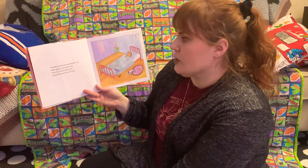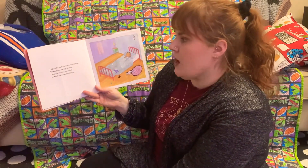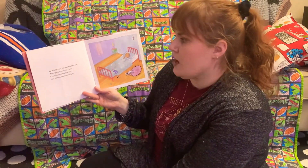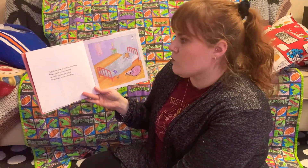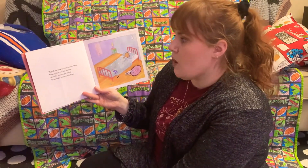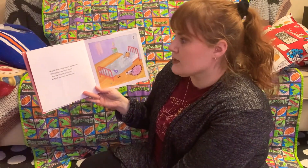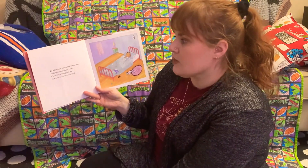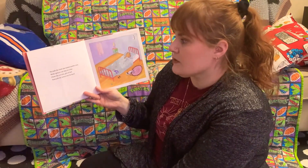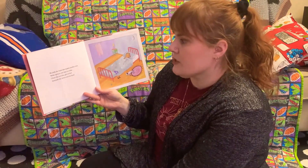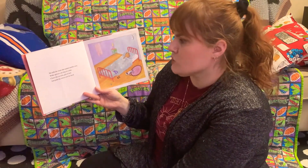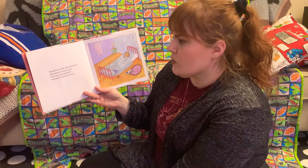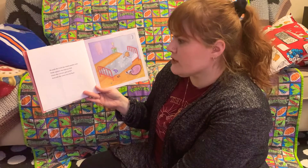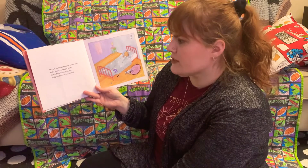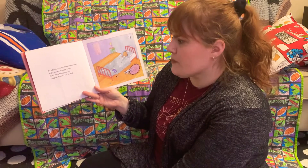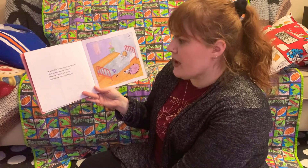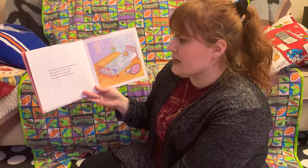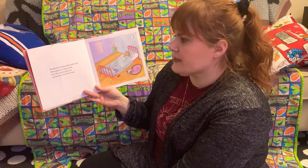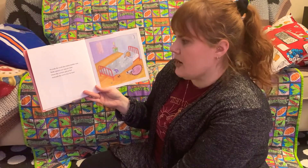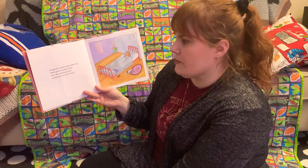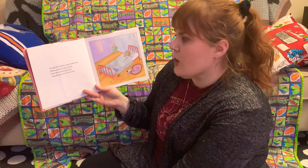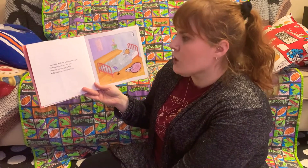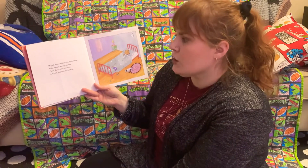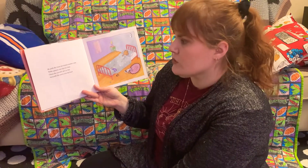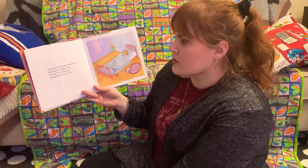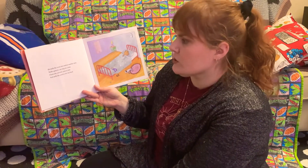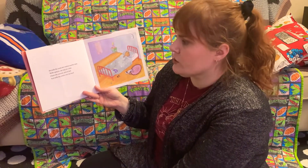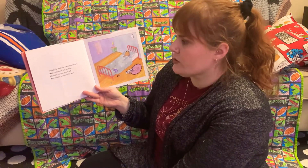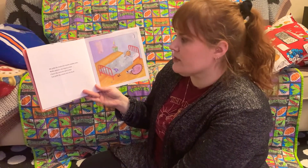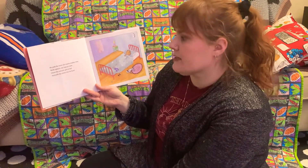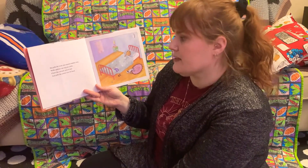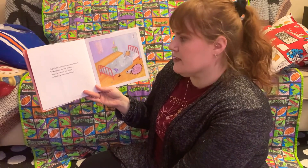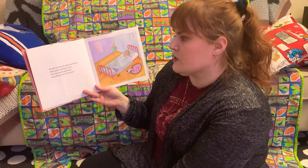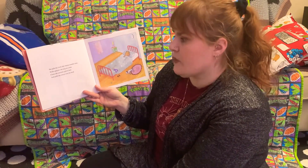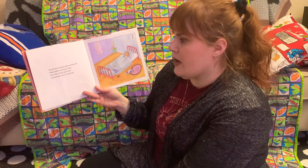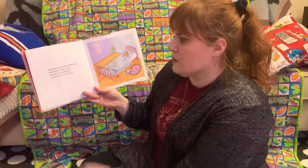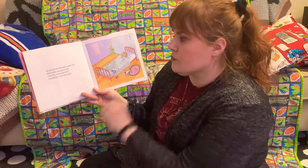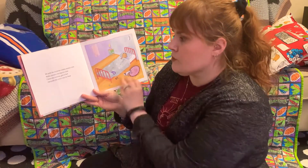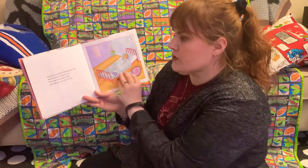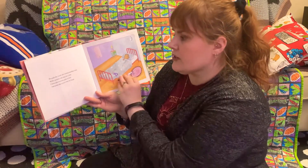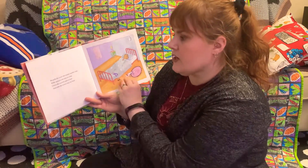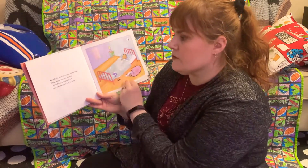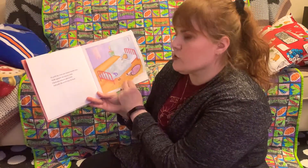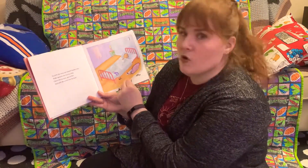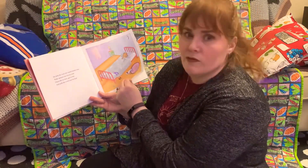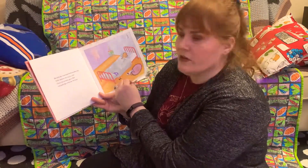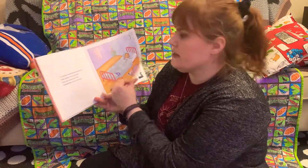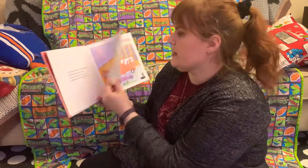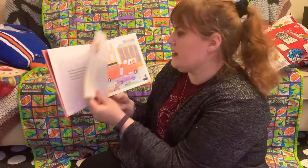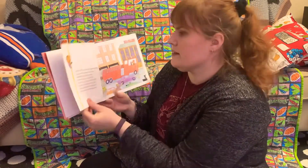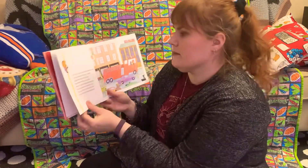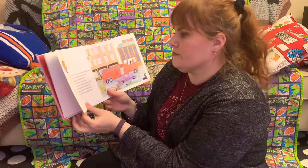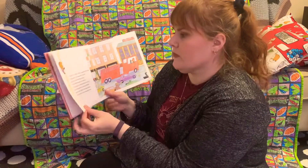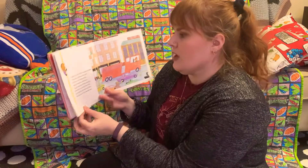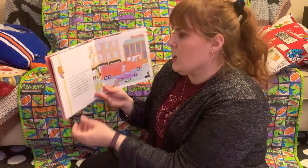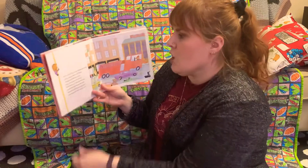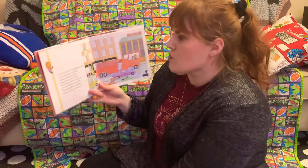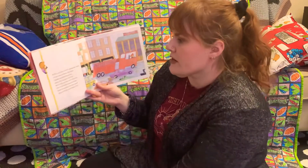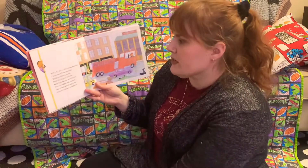9, walks upstairs one step at a time, closes the curtains, gets into bed, and pulls the covers over his head.